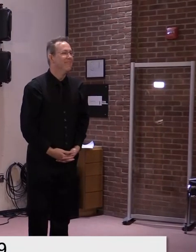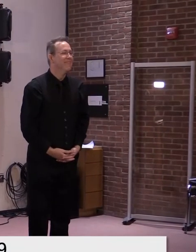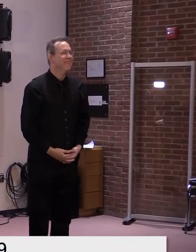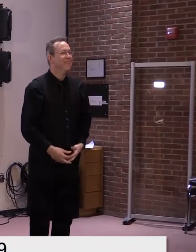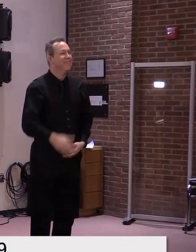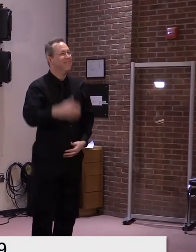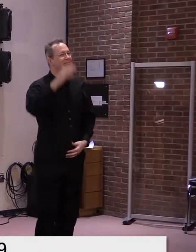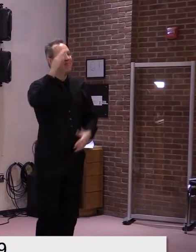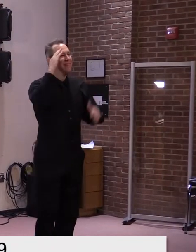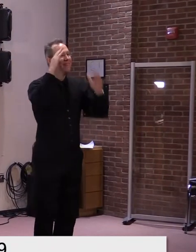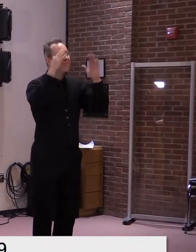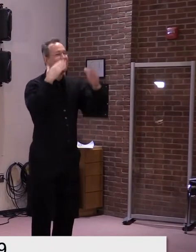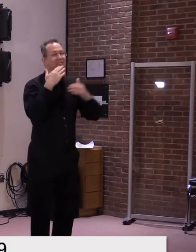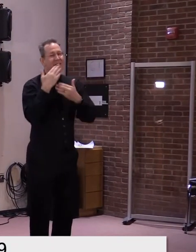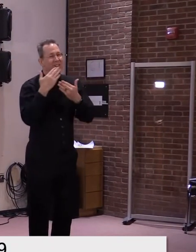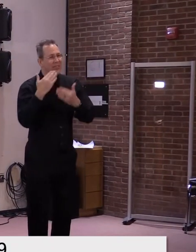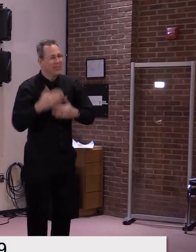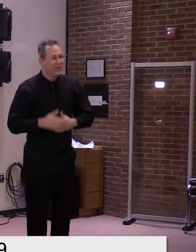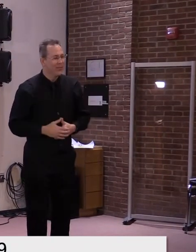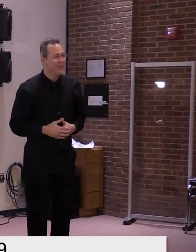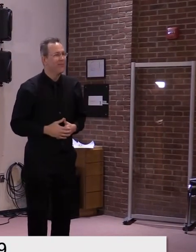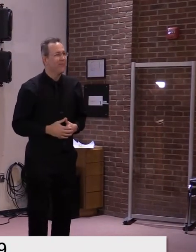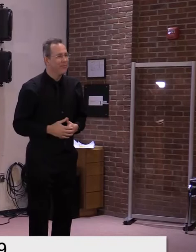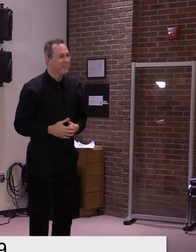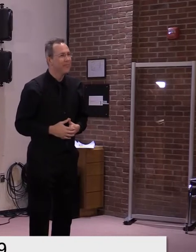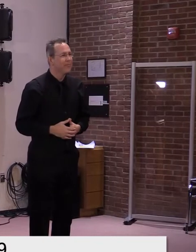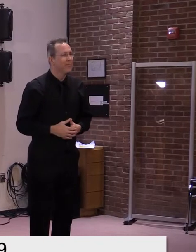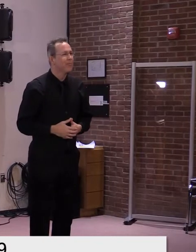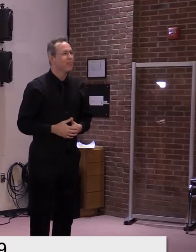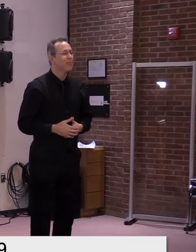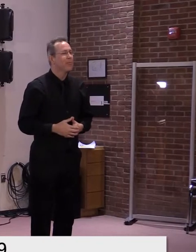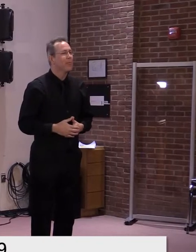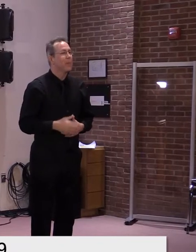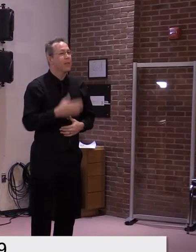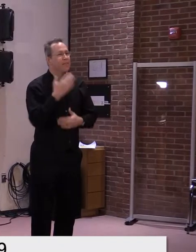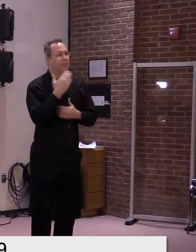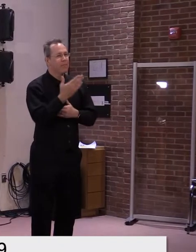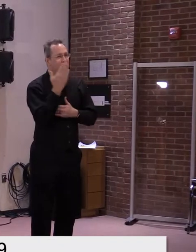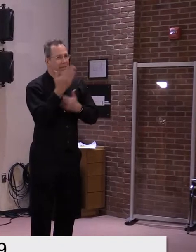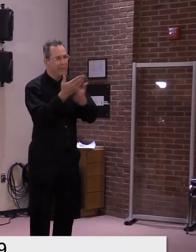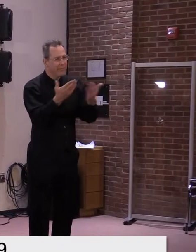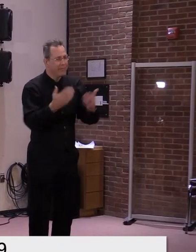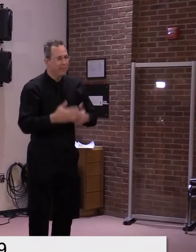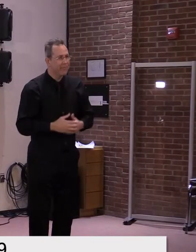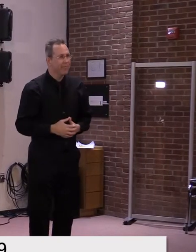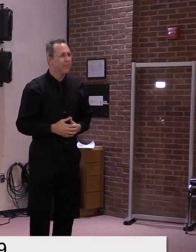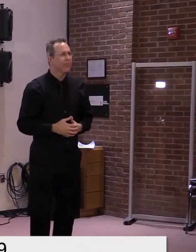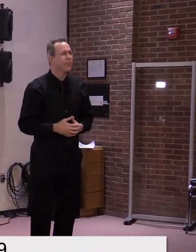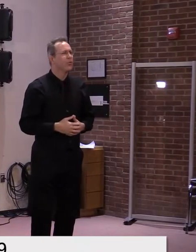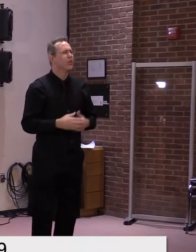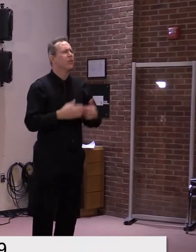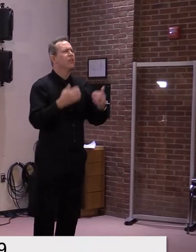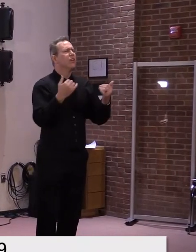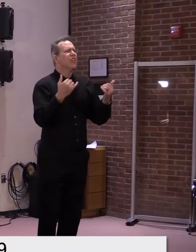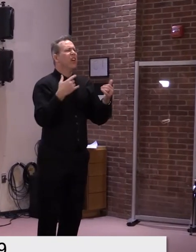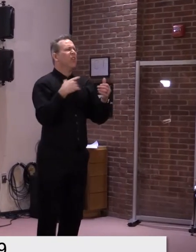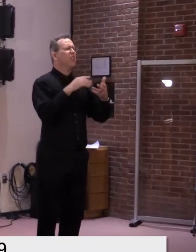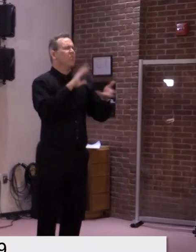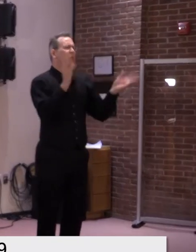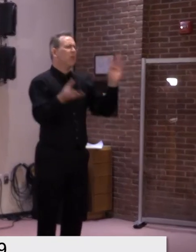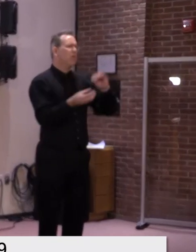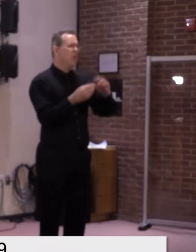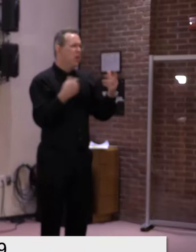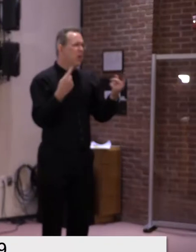Thank you very much, Secretary Young, and good morning, everybody. Today, I want to start with an overview of the single greatest item